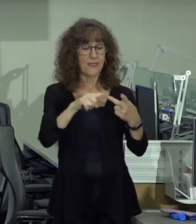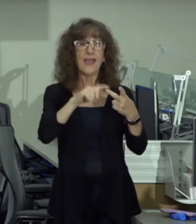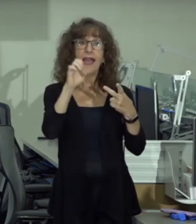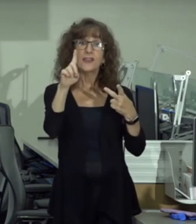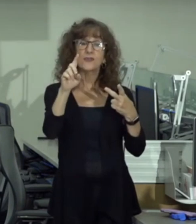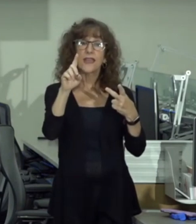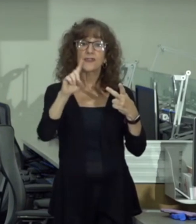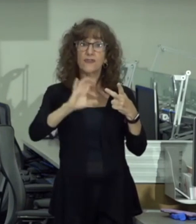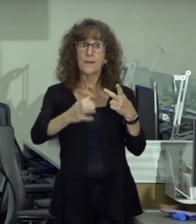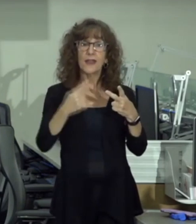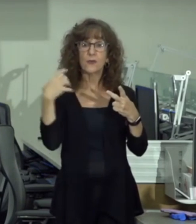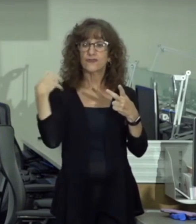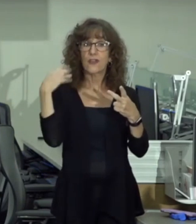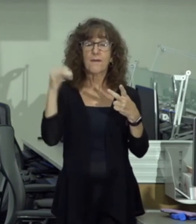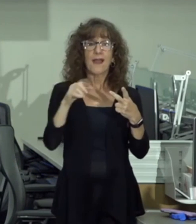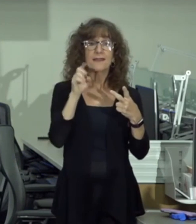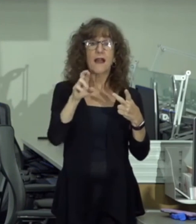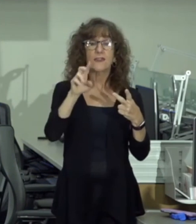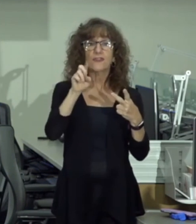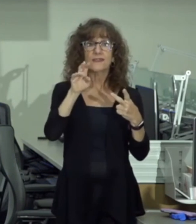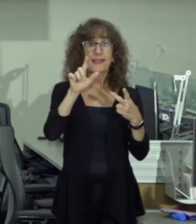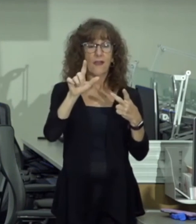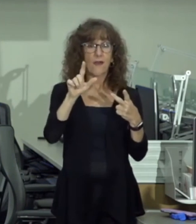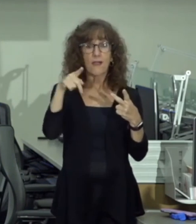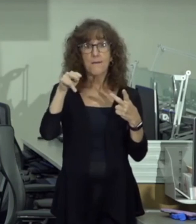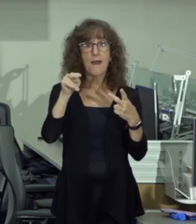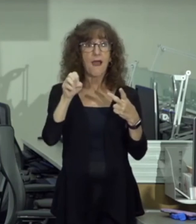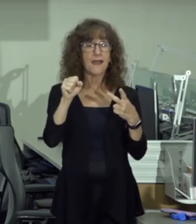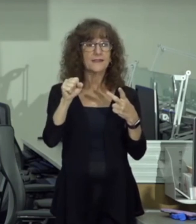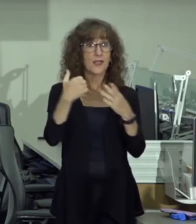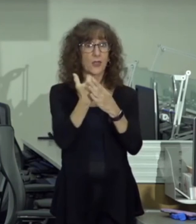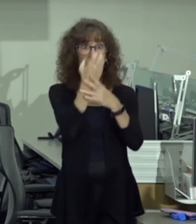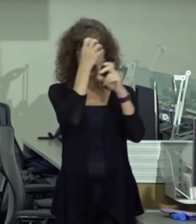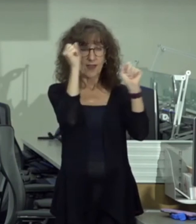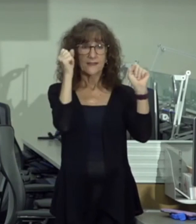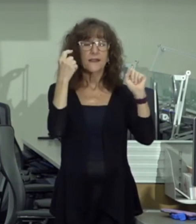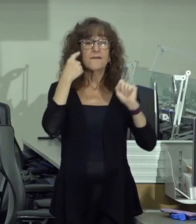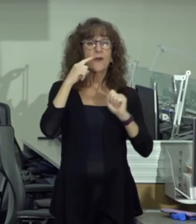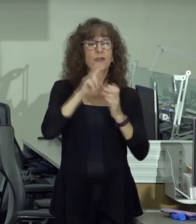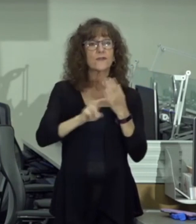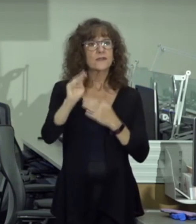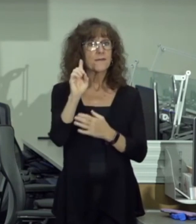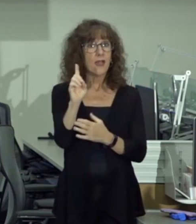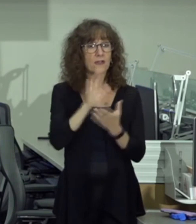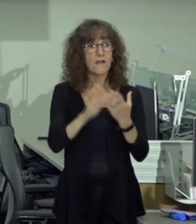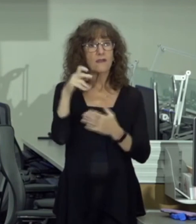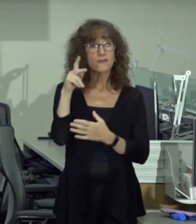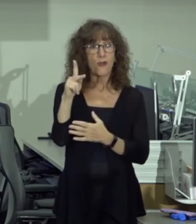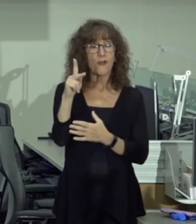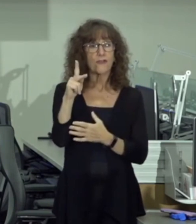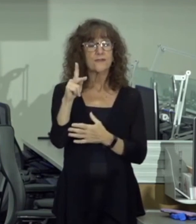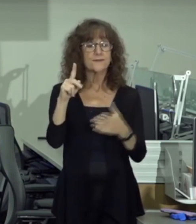Education Subcommittee will be chaired by Dr. Darrell Pines, the incoming President of the University of Maryland College